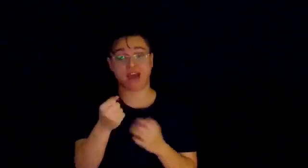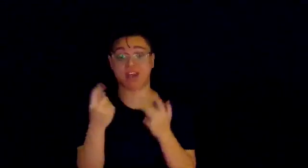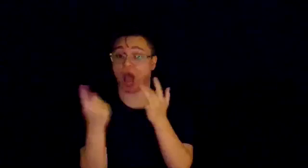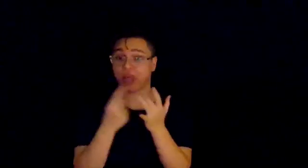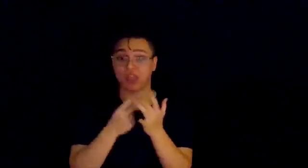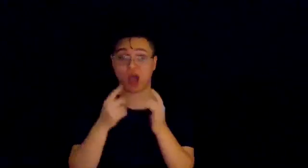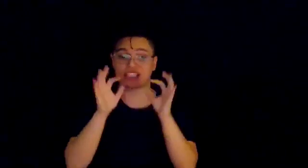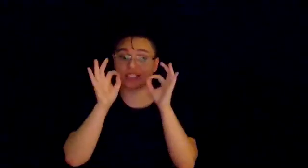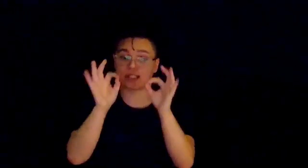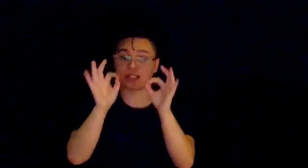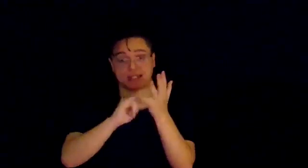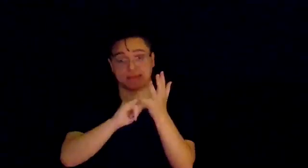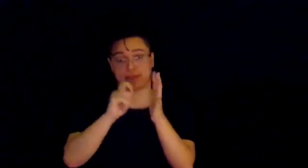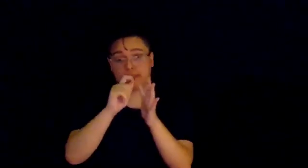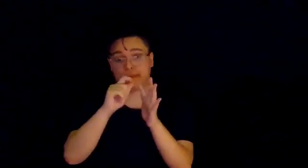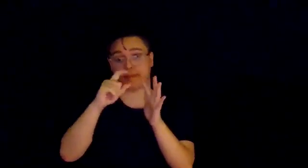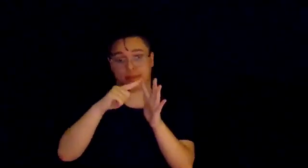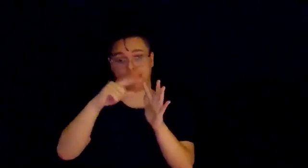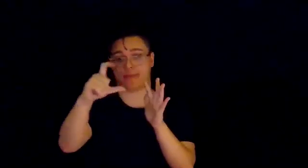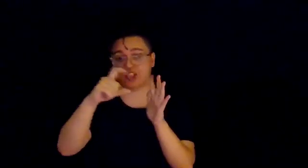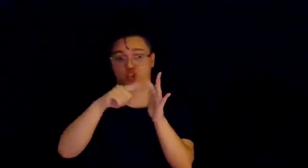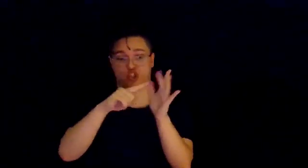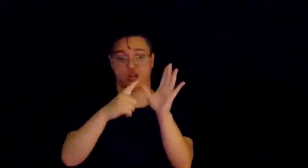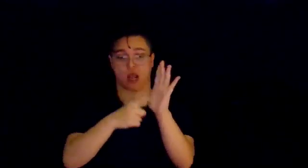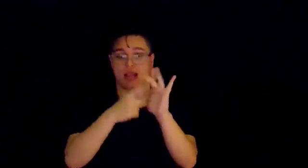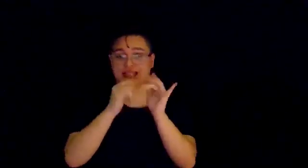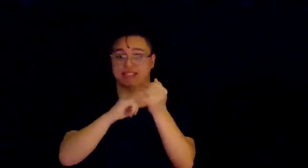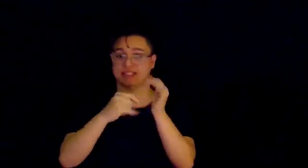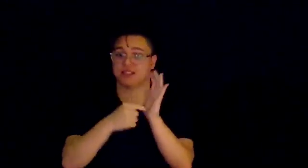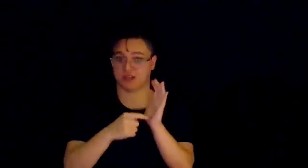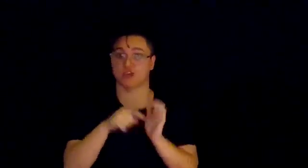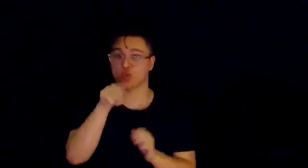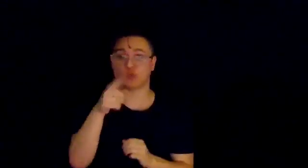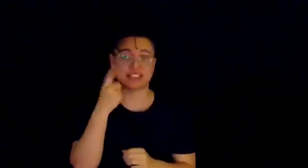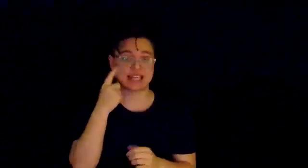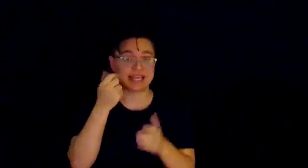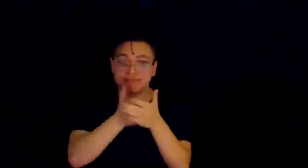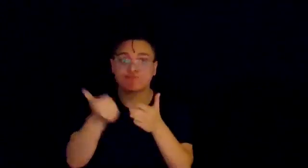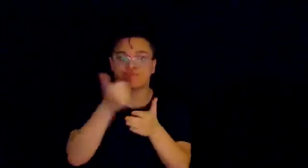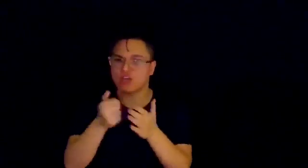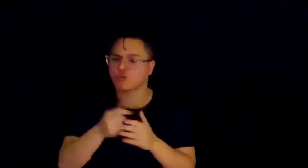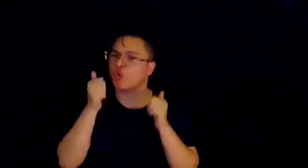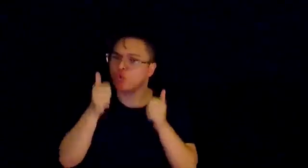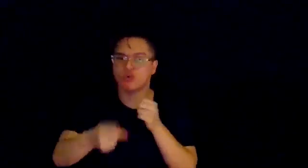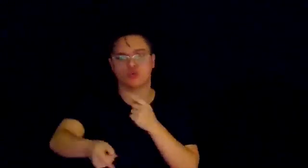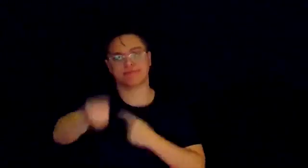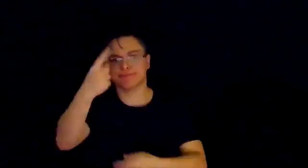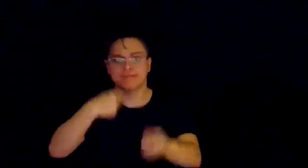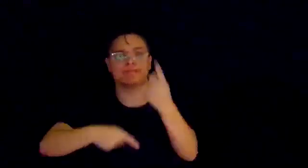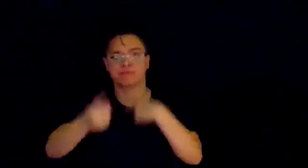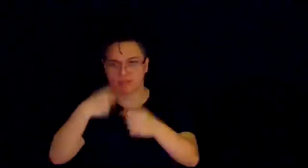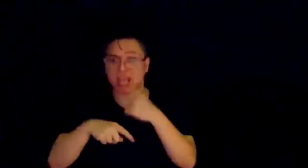that's information we need to know. Maybe you see a specialist and maybe you see